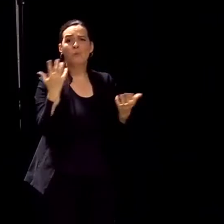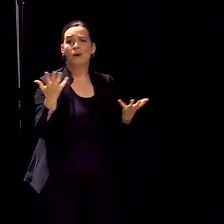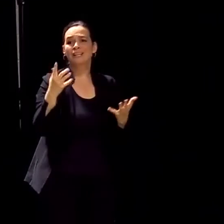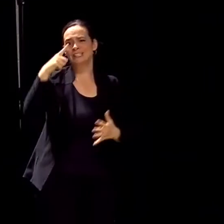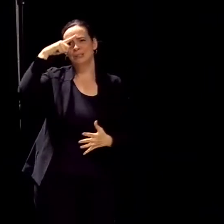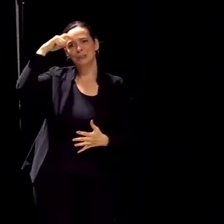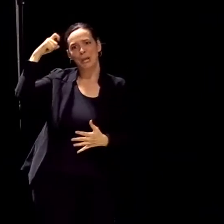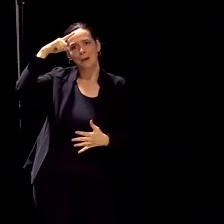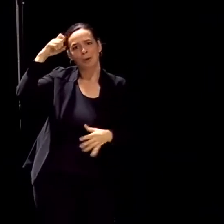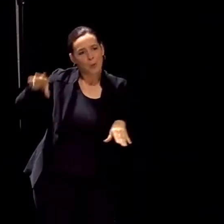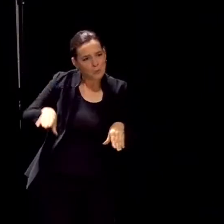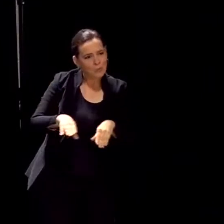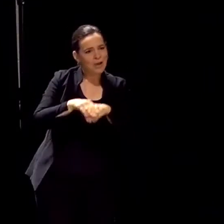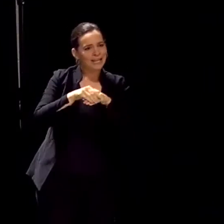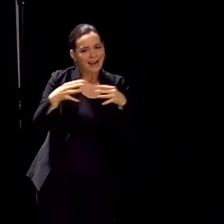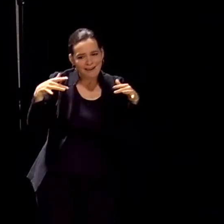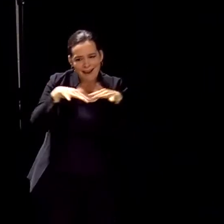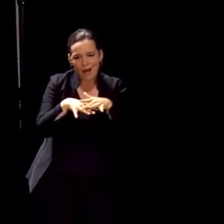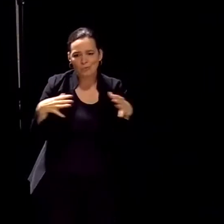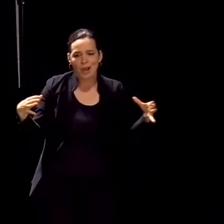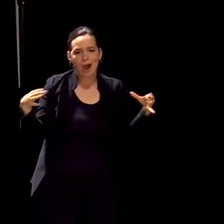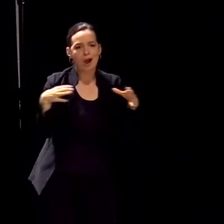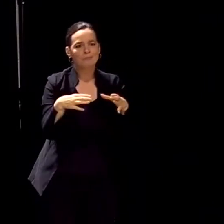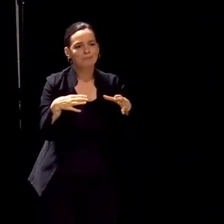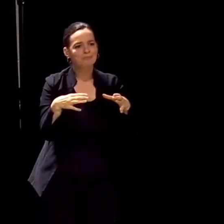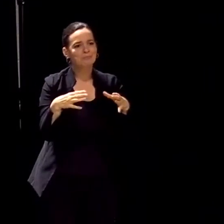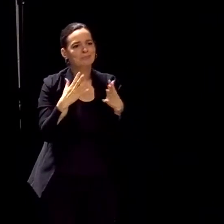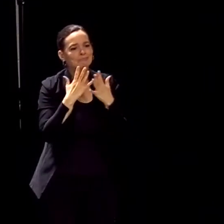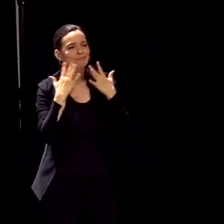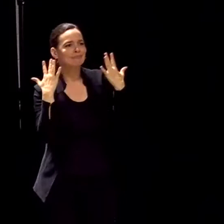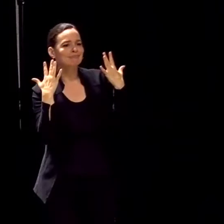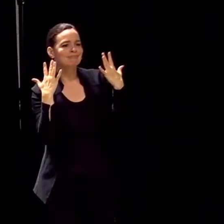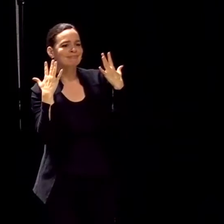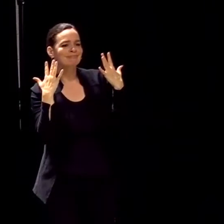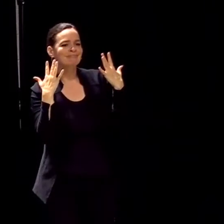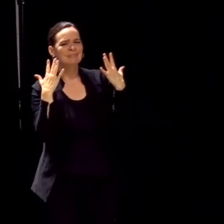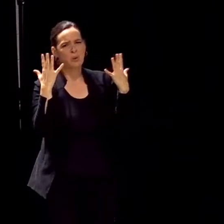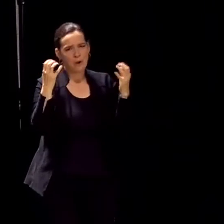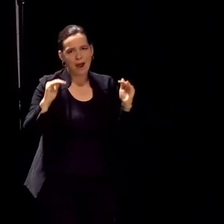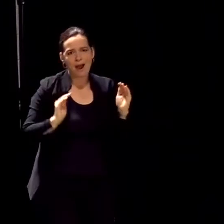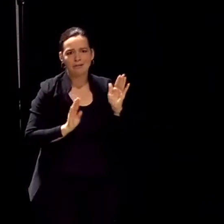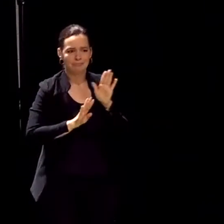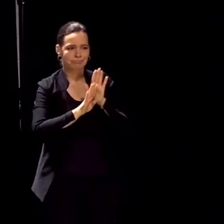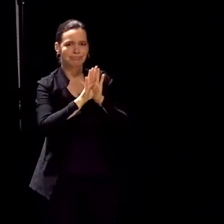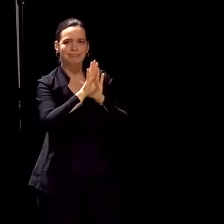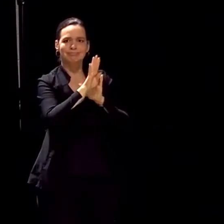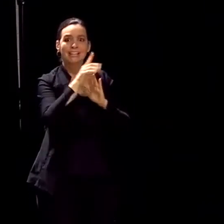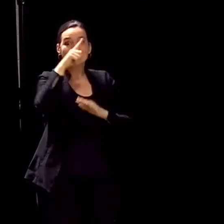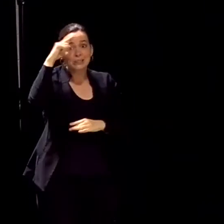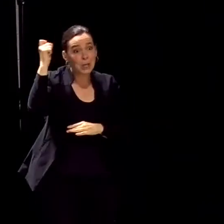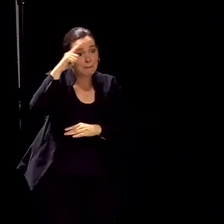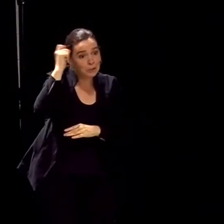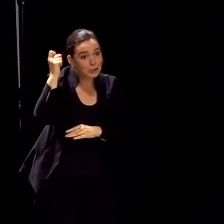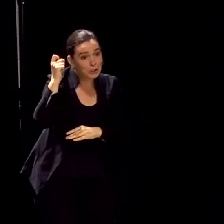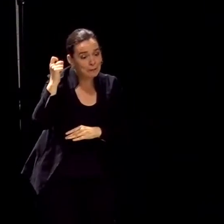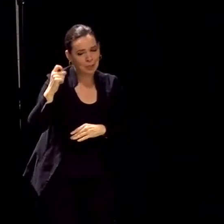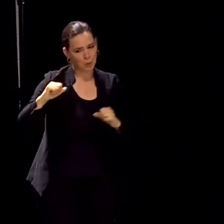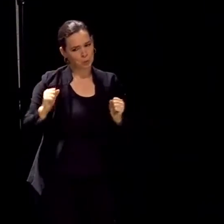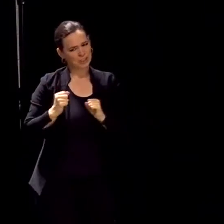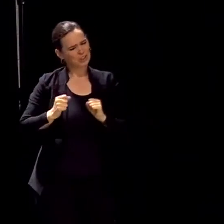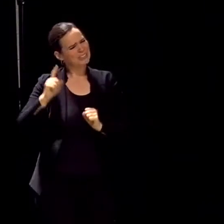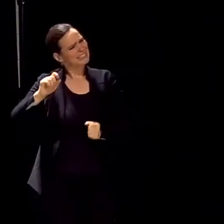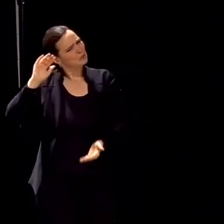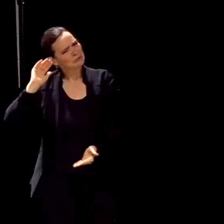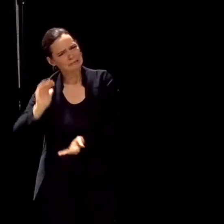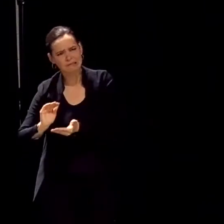to have banquets and to get the hospitality industry there. The data doesn't merit us having that discussion anymore. It's gone the other way.